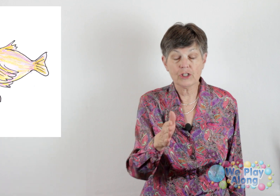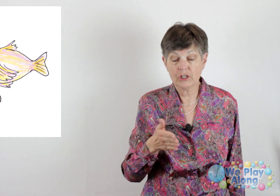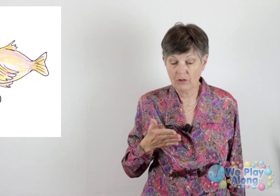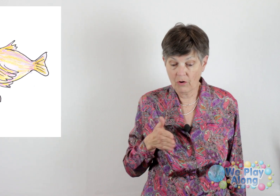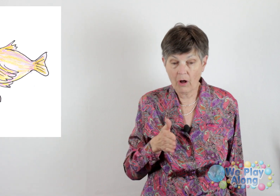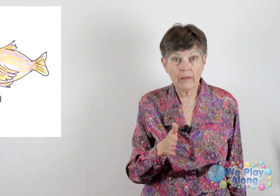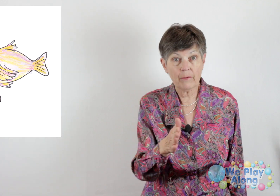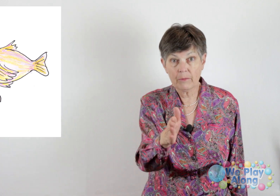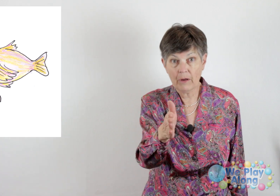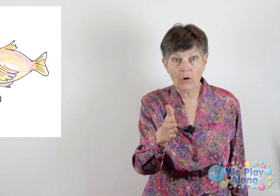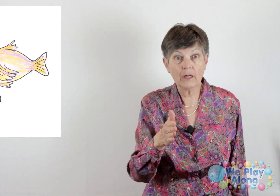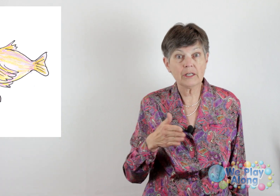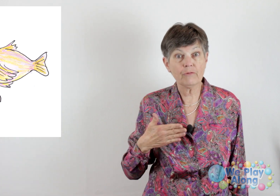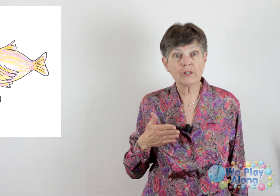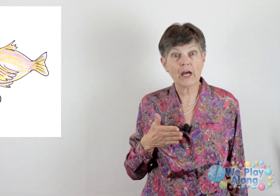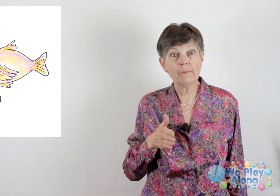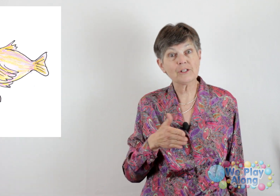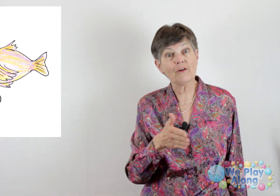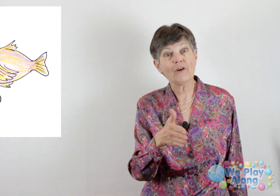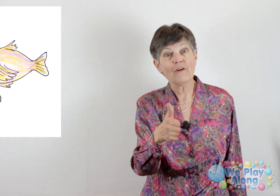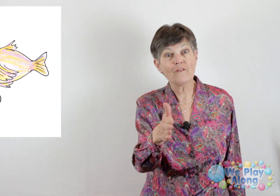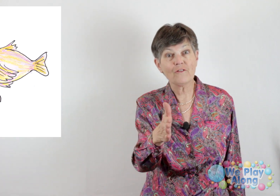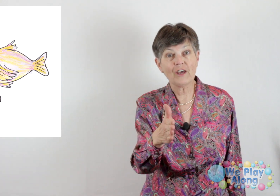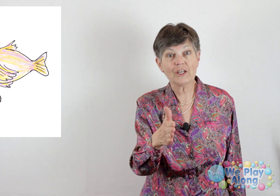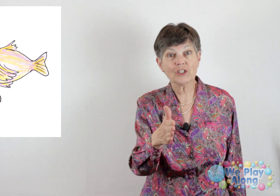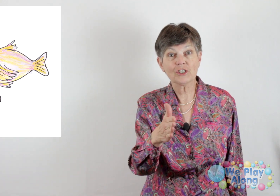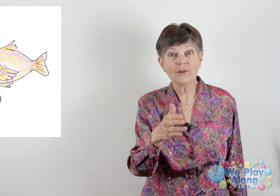catfish. They're all different types of fish.